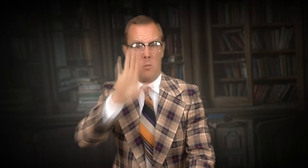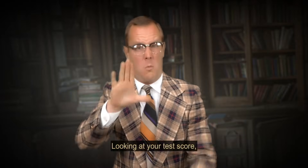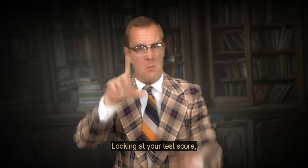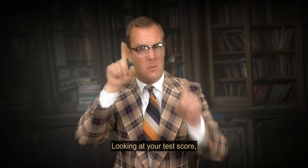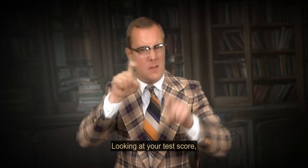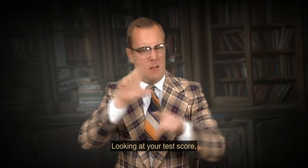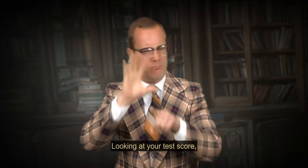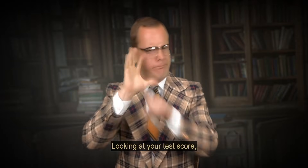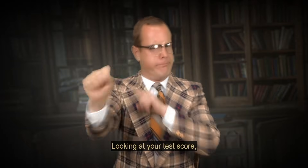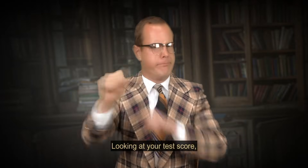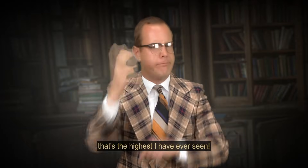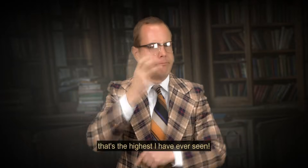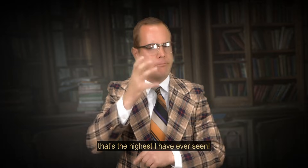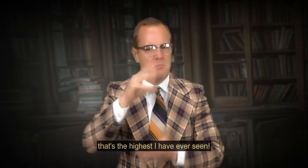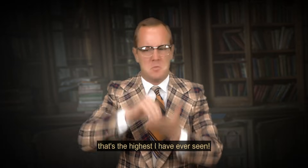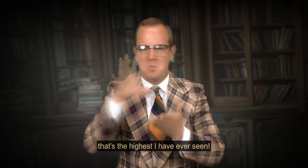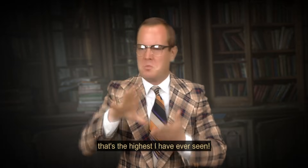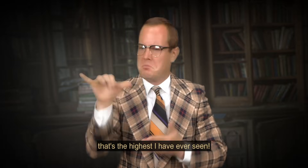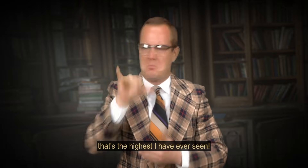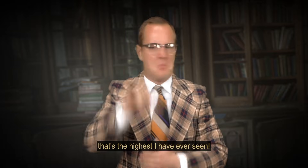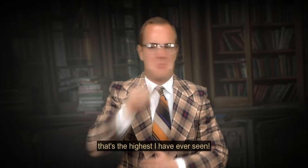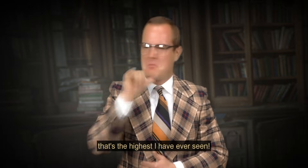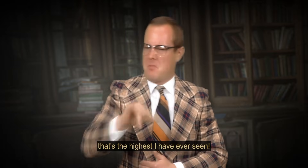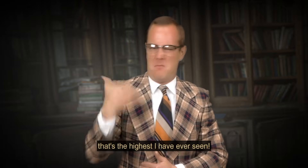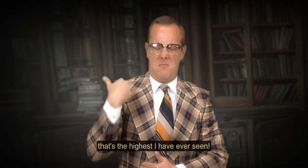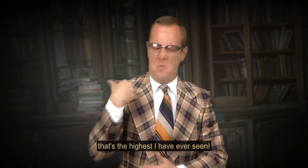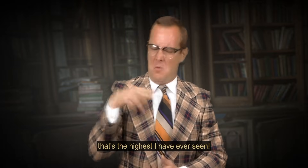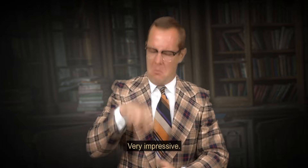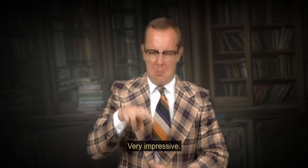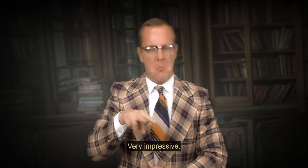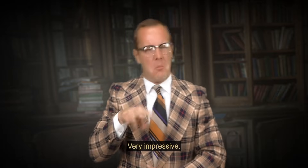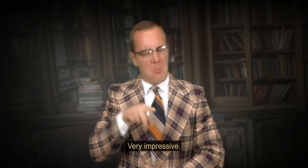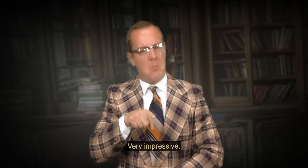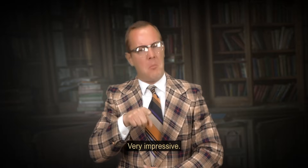Looking at your test score, that's the highest I've ever seen. Very impressive.